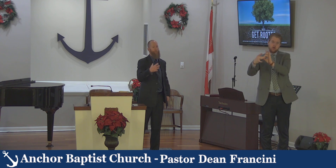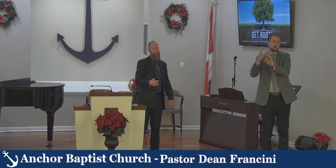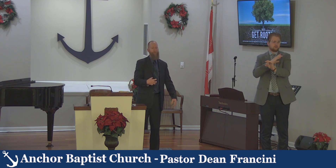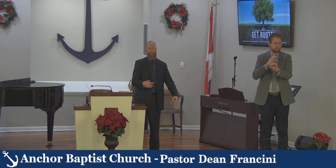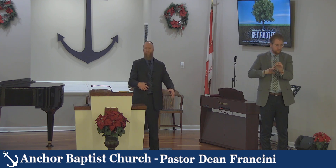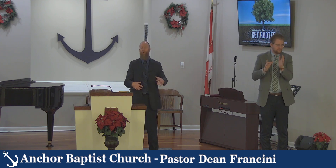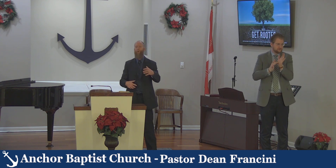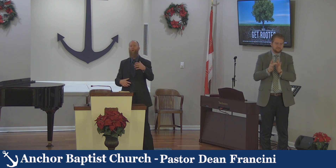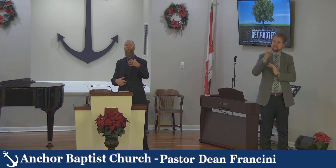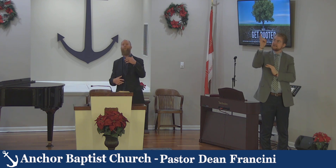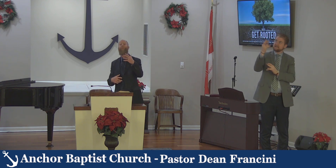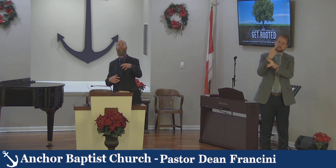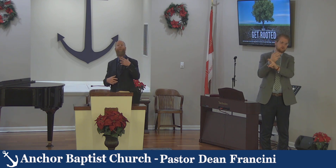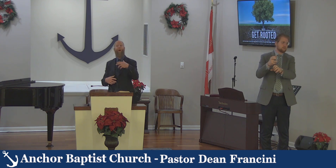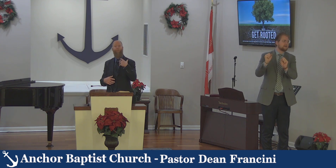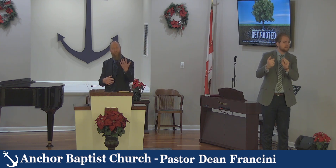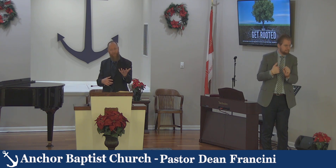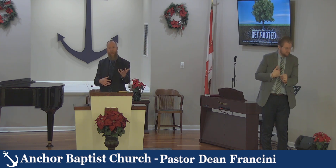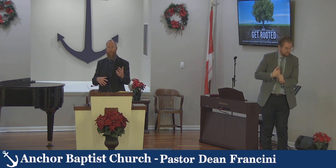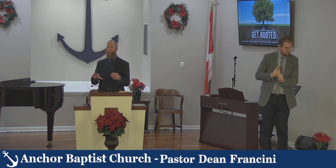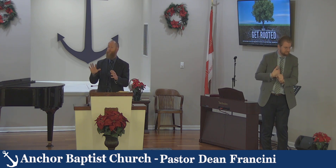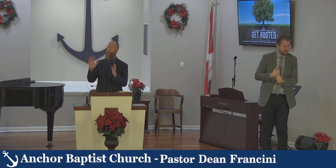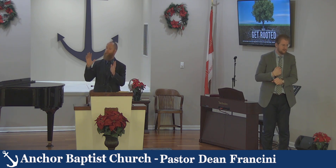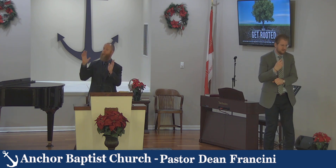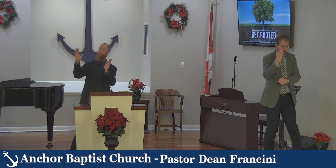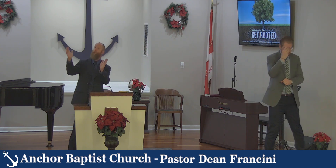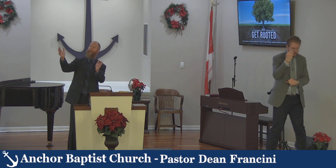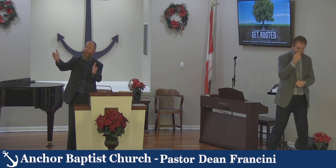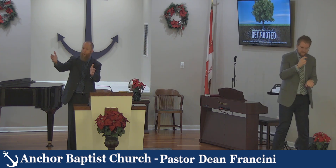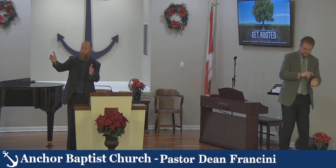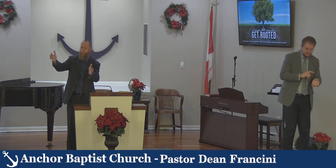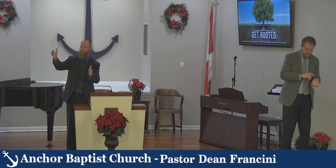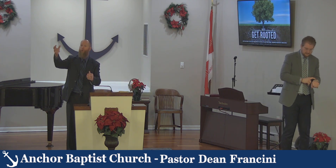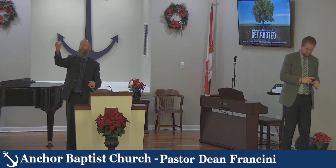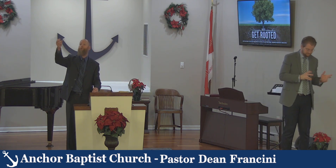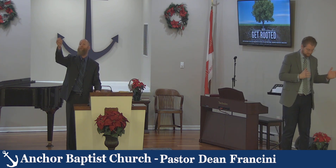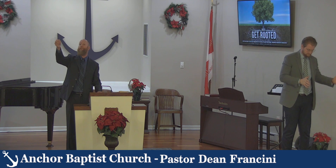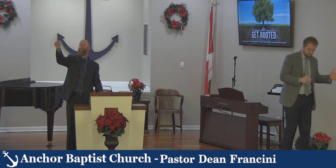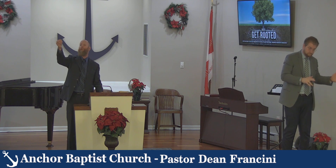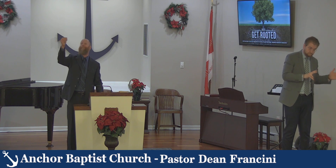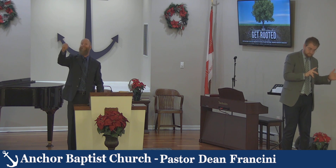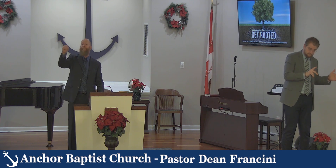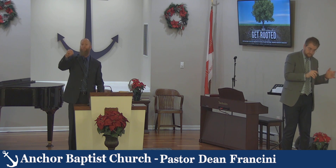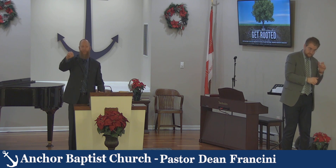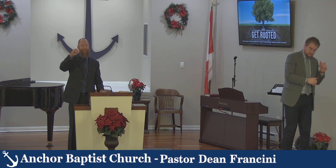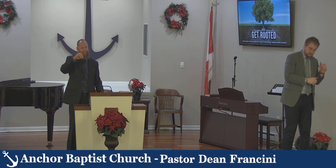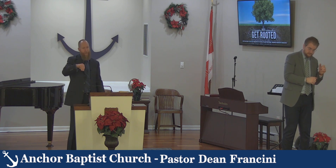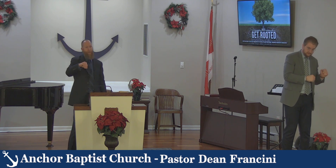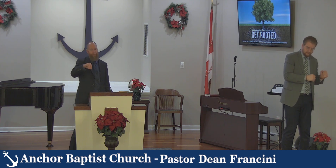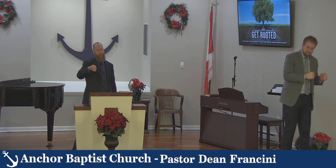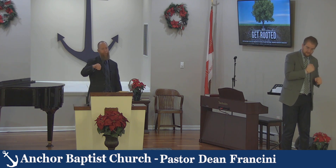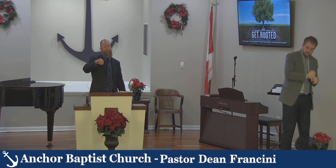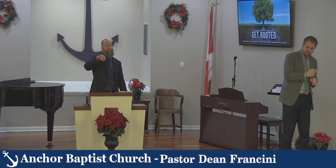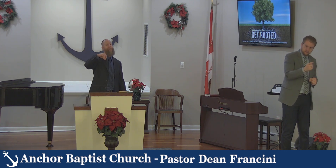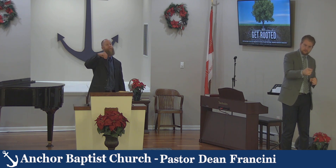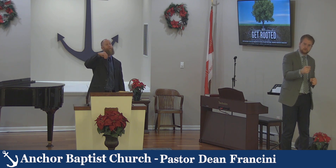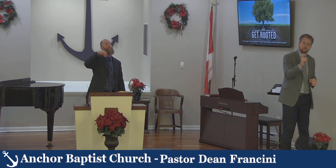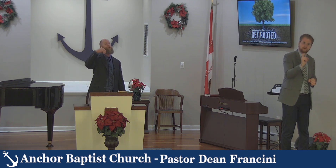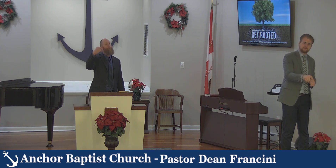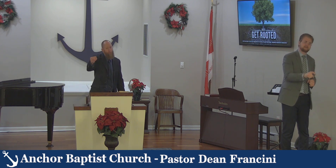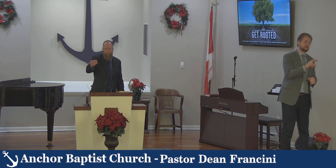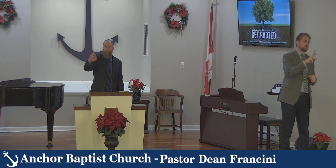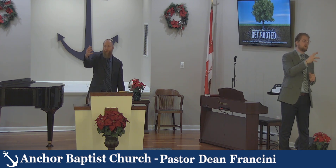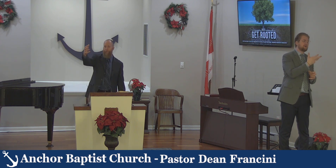He's redeemed me. So when we think about this time, you have 23 hours. You need to redeem that time. In other words, make